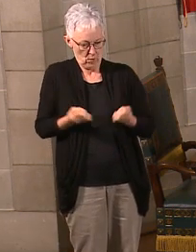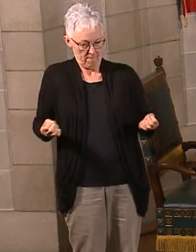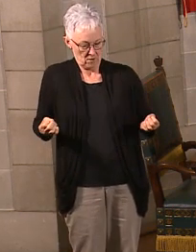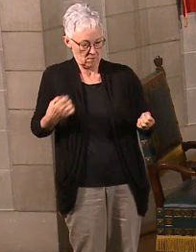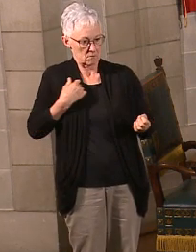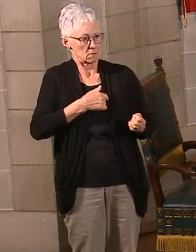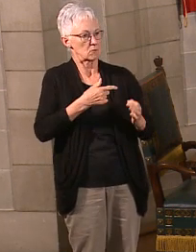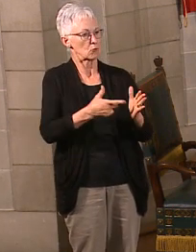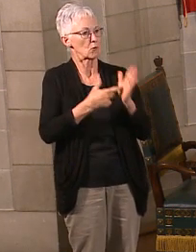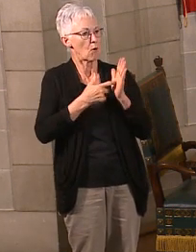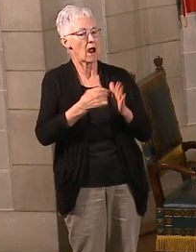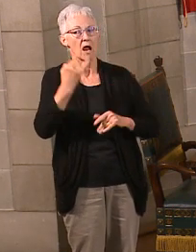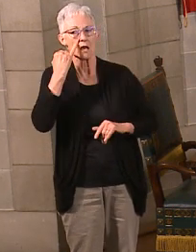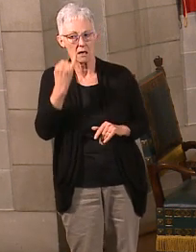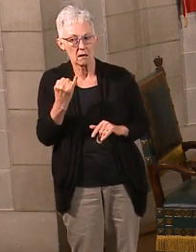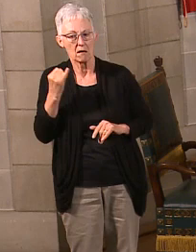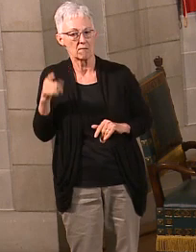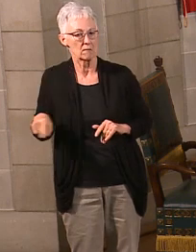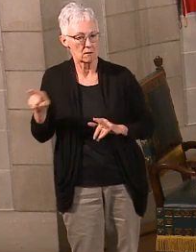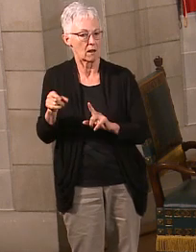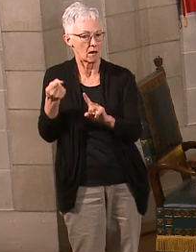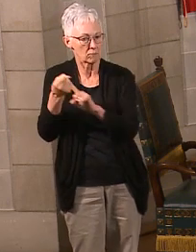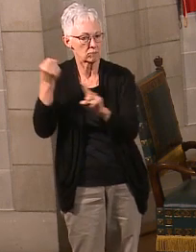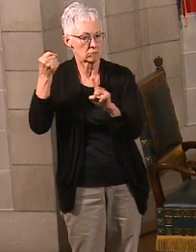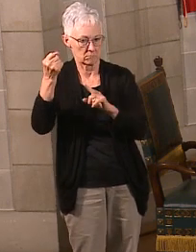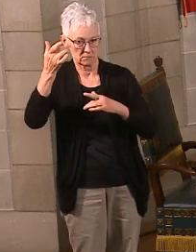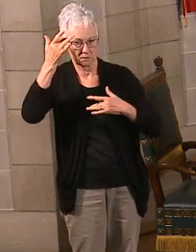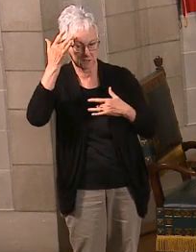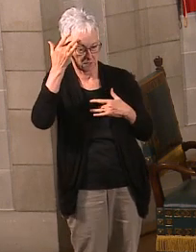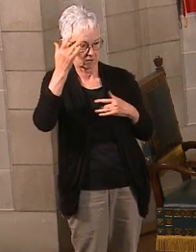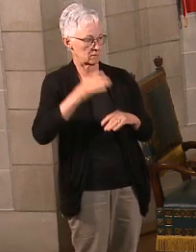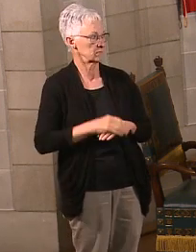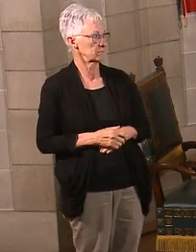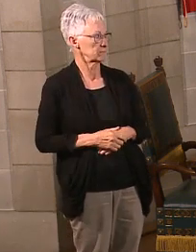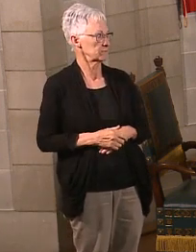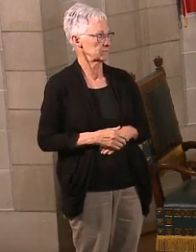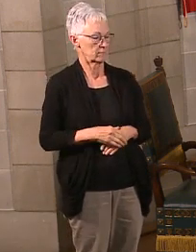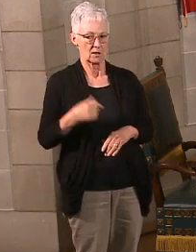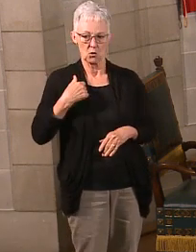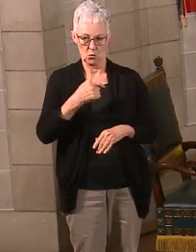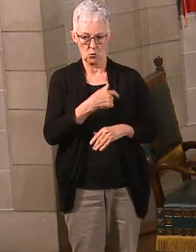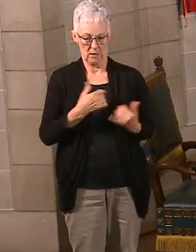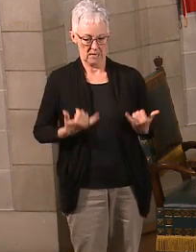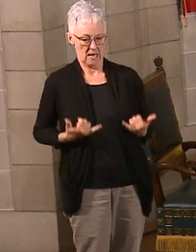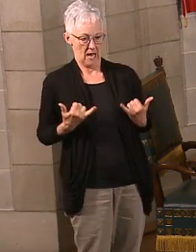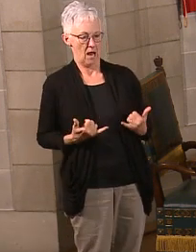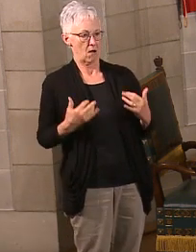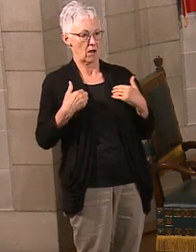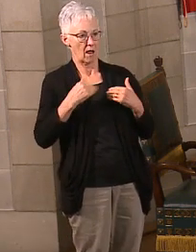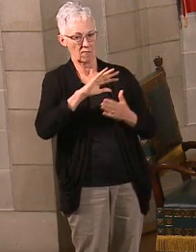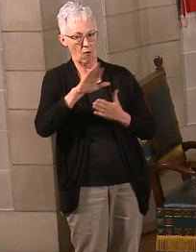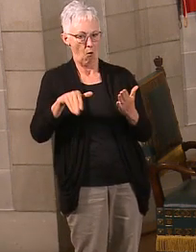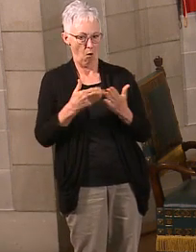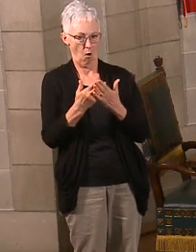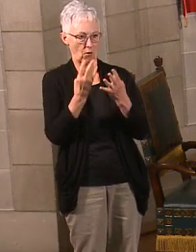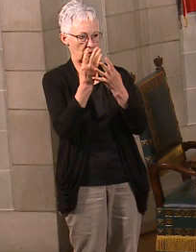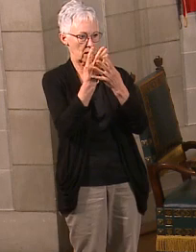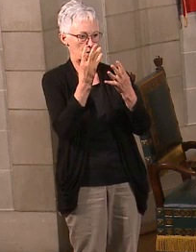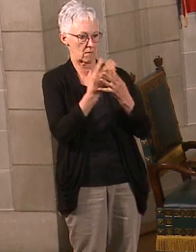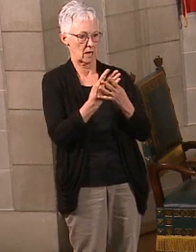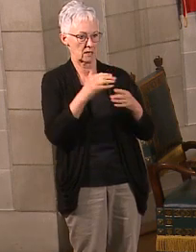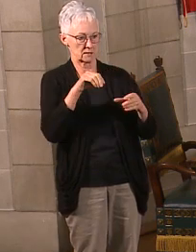this moment, we're at the last stages of putting all of the inmates in a barrier or procedure mask. So we